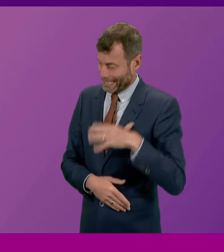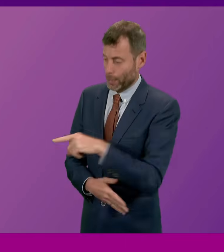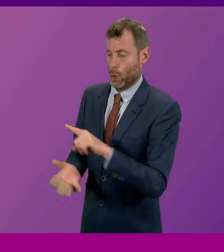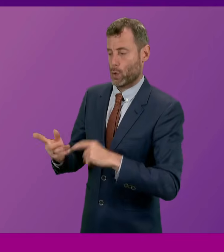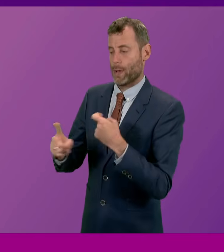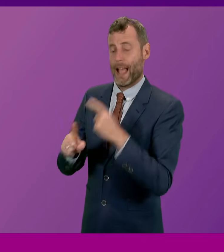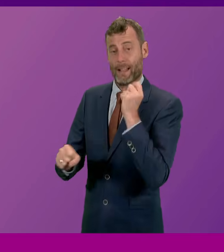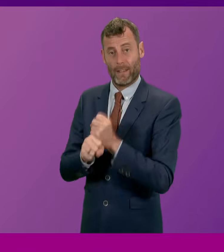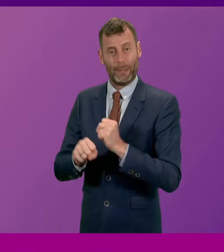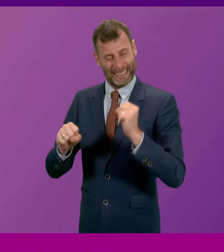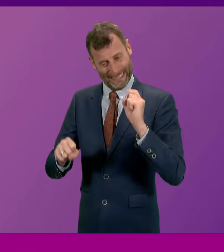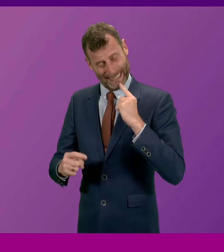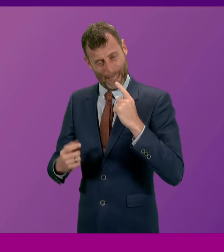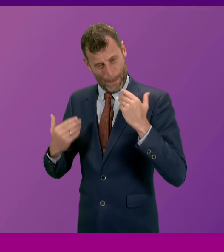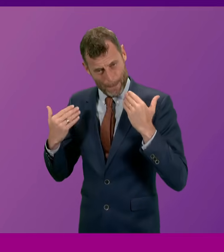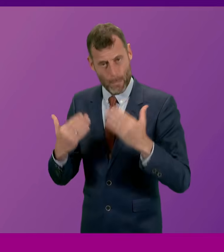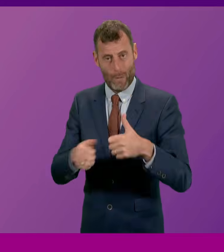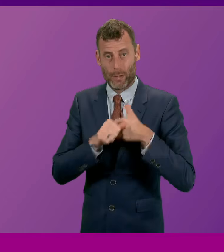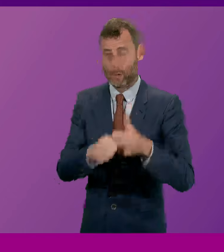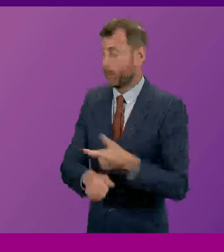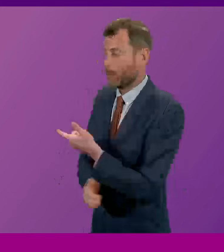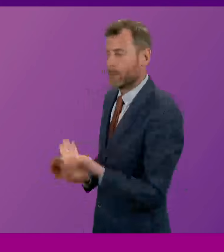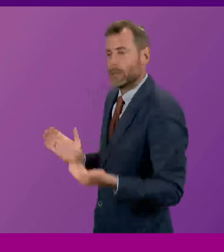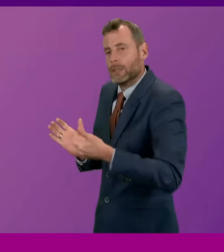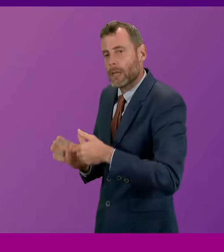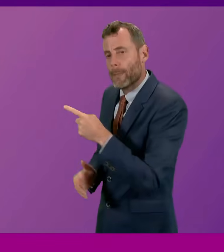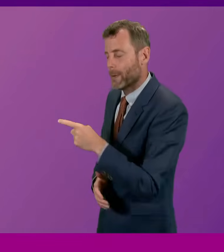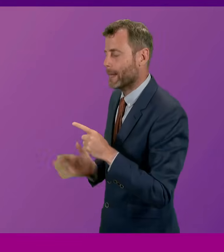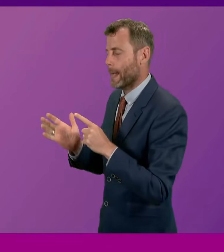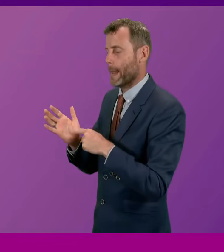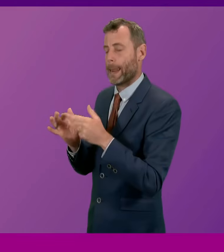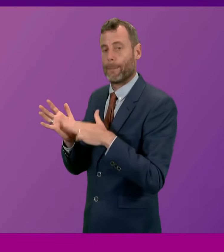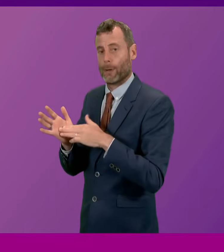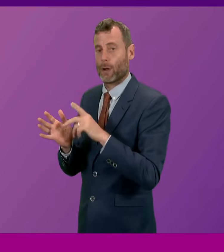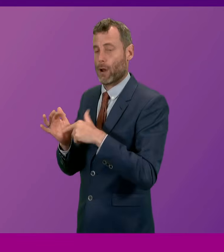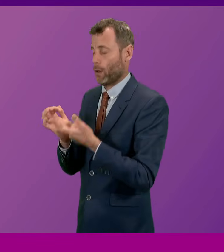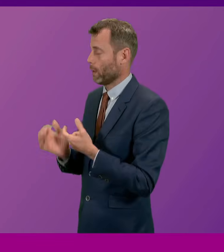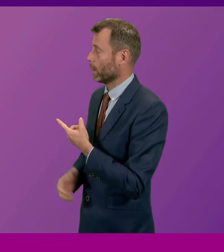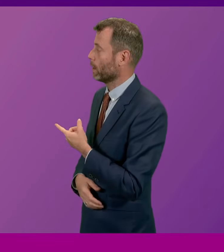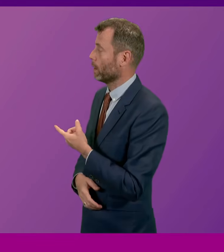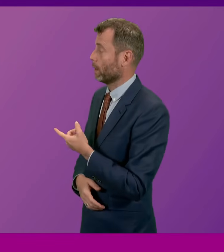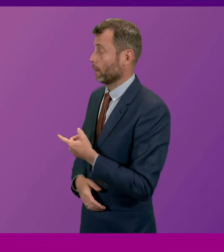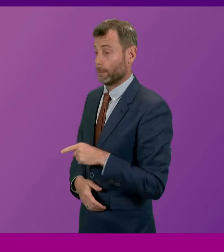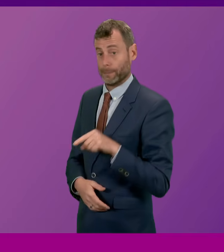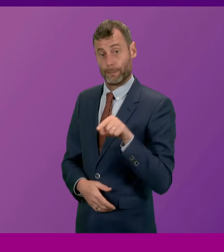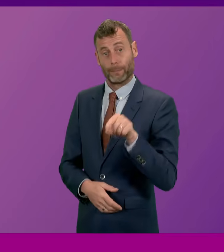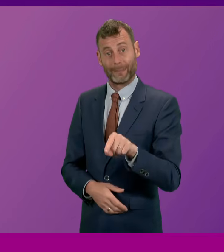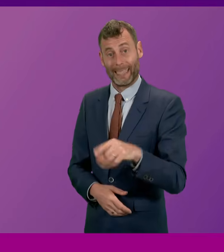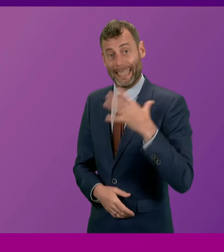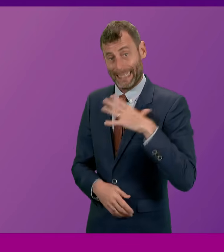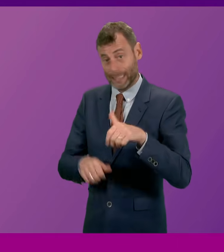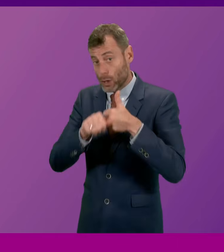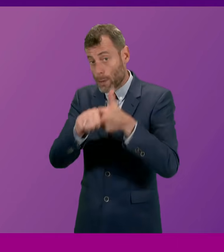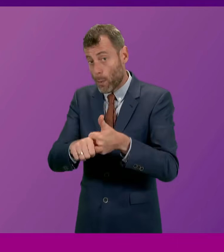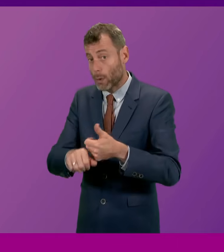United Kingdom Government. Brief supplementary, Liam Kerr. The Scottish cluster does need meaningful support. Years ago,